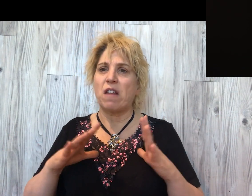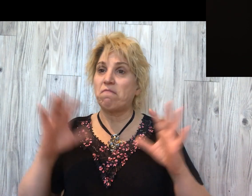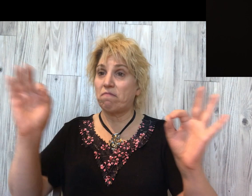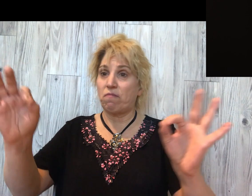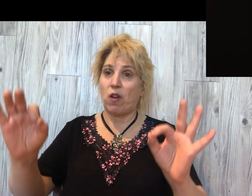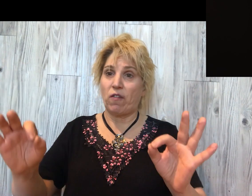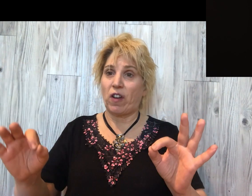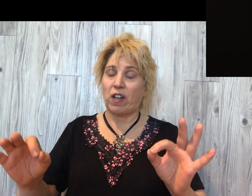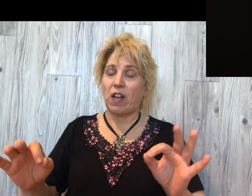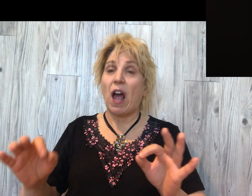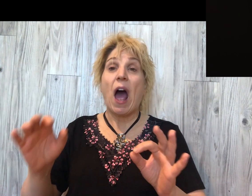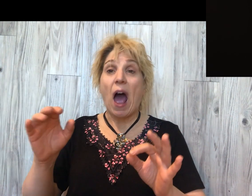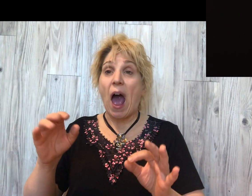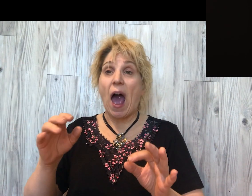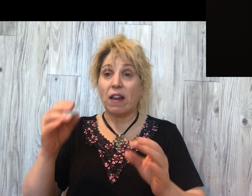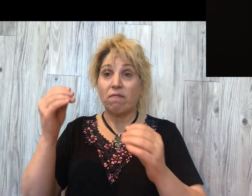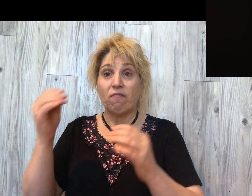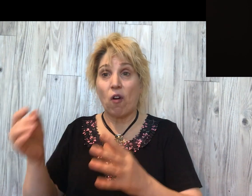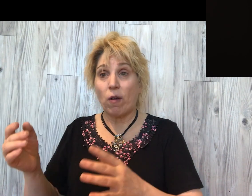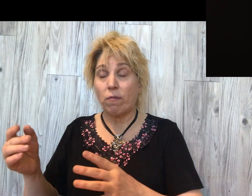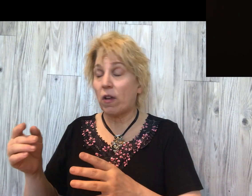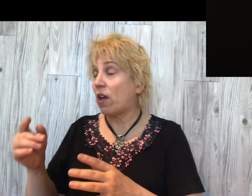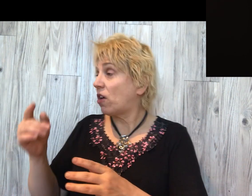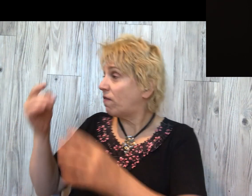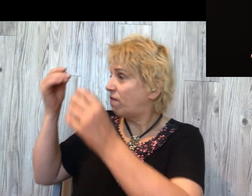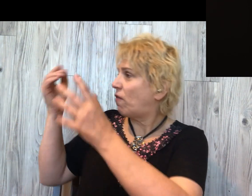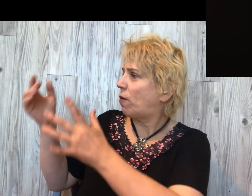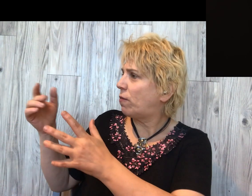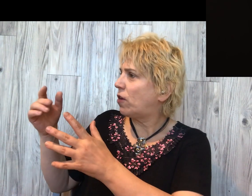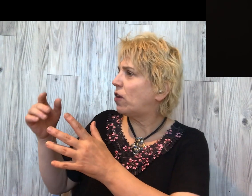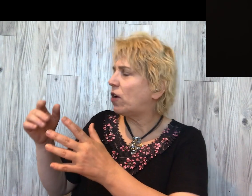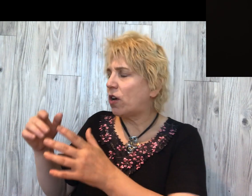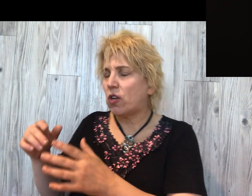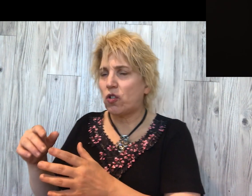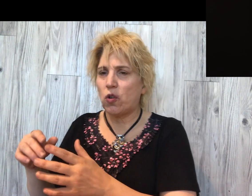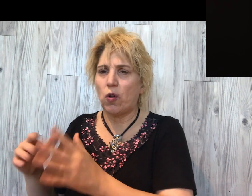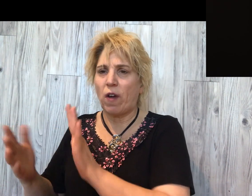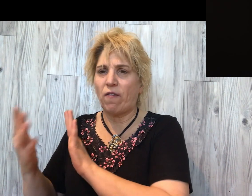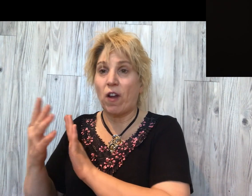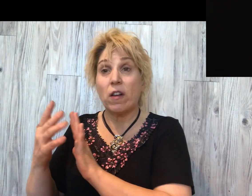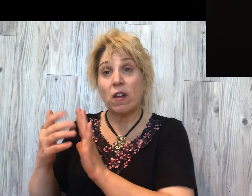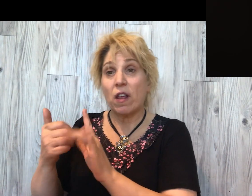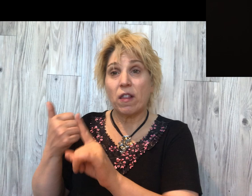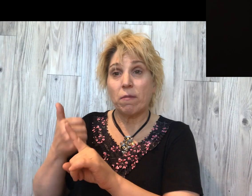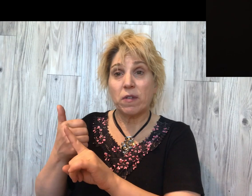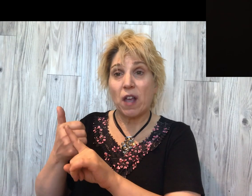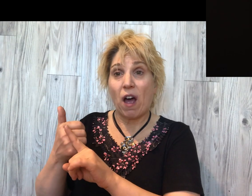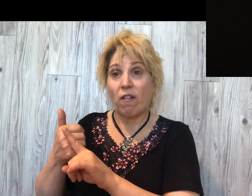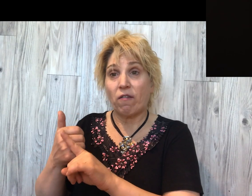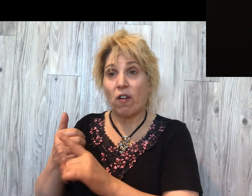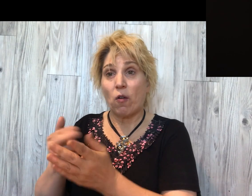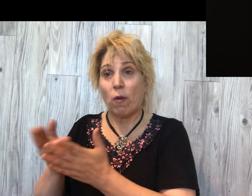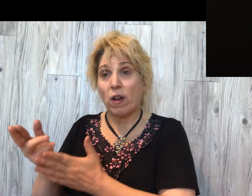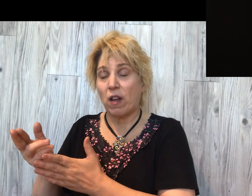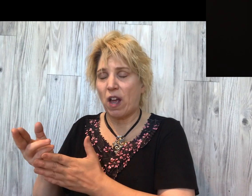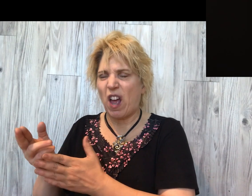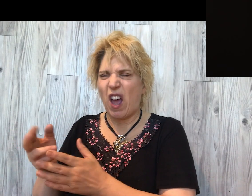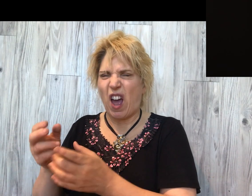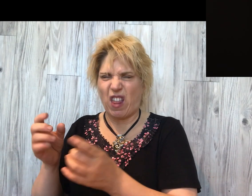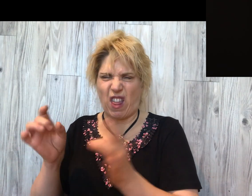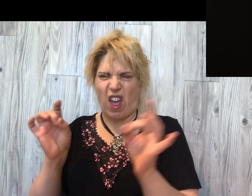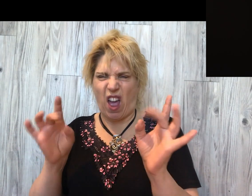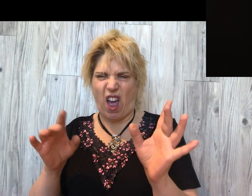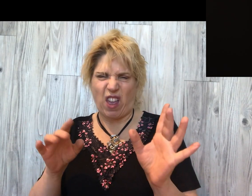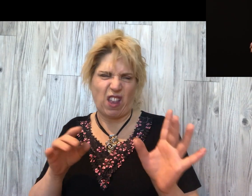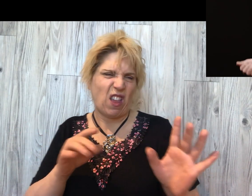perfect. And it says that he told this story to them to confront their self-righteousness and also to confront the fact that they